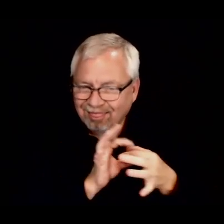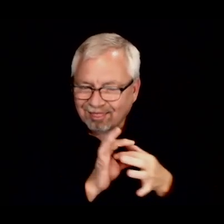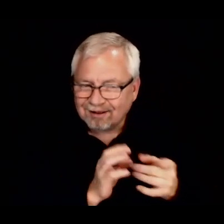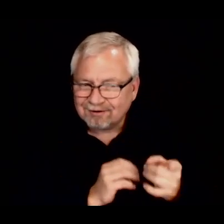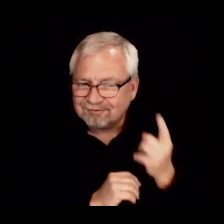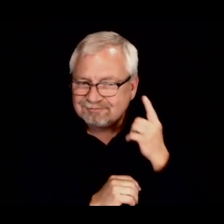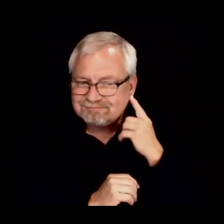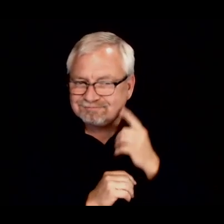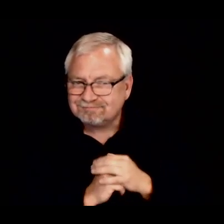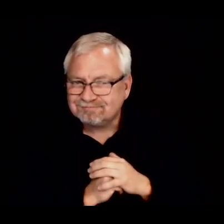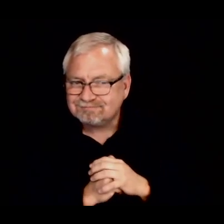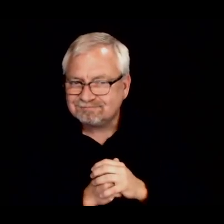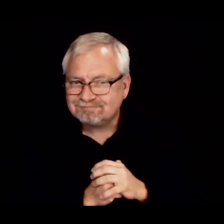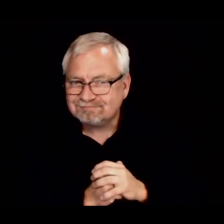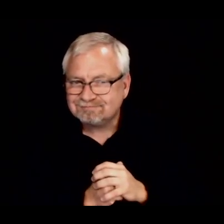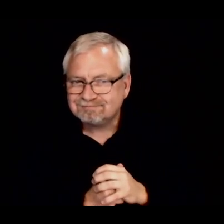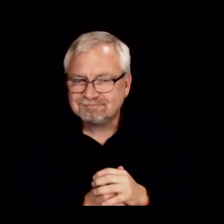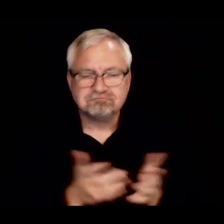Thank you.